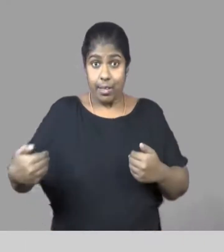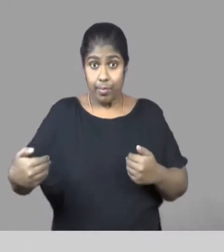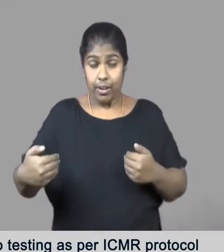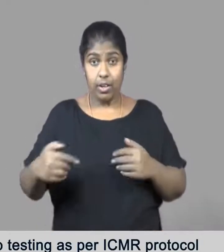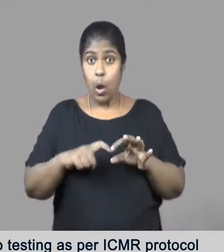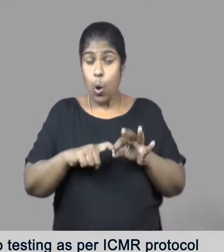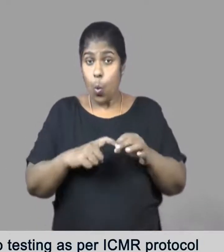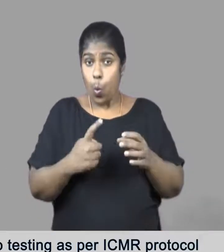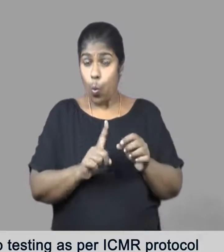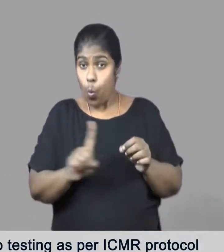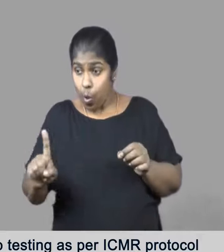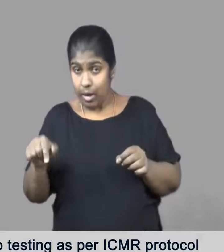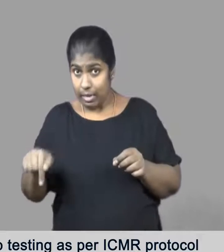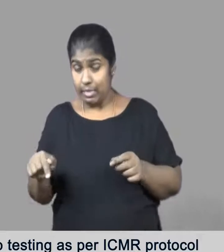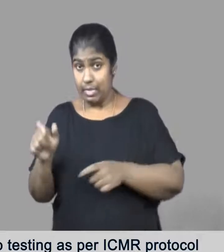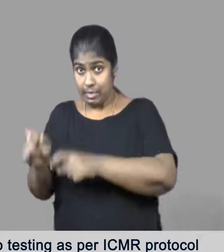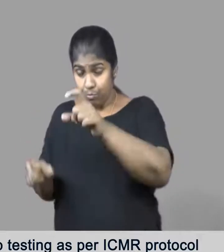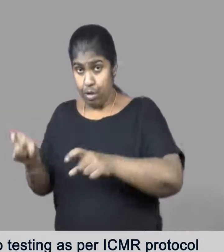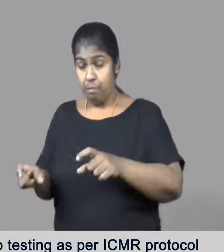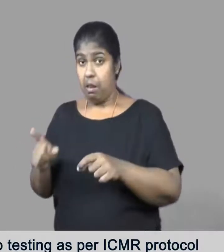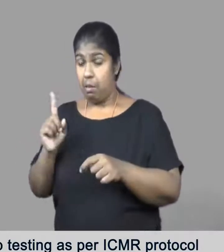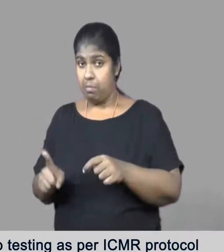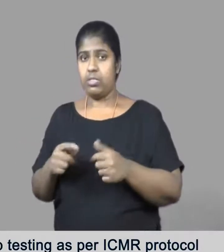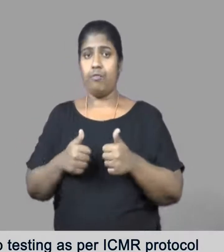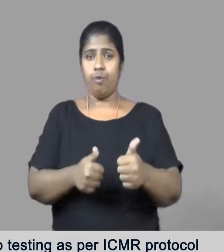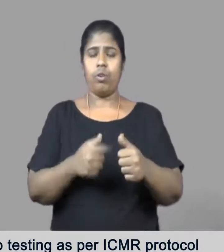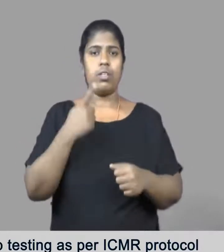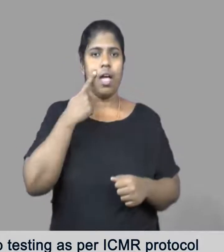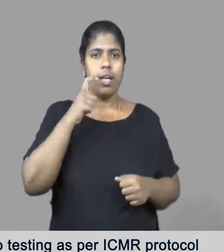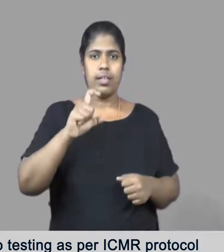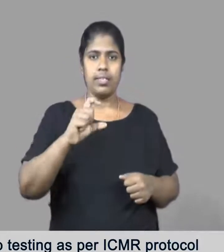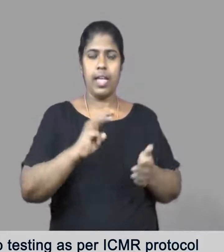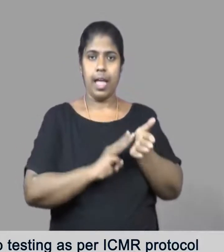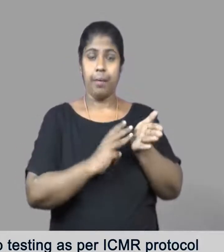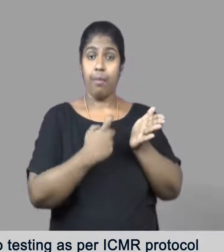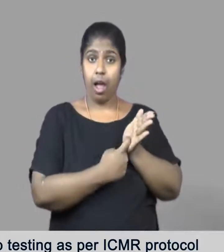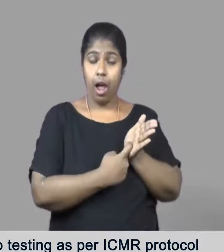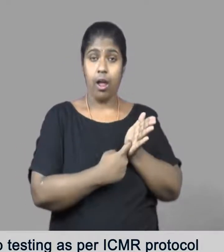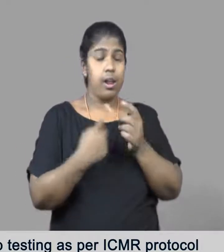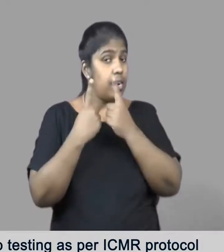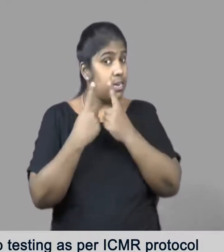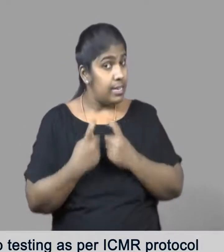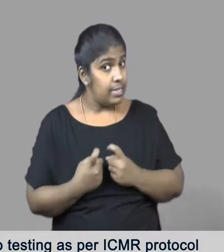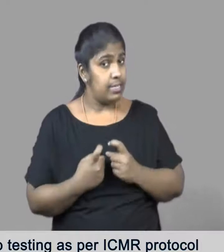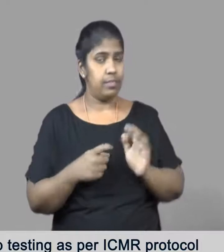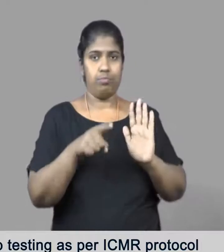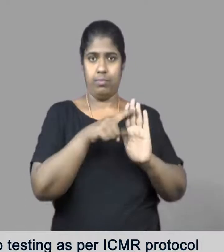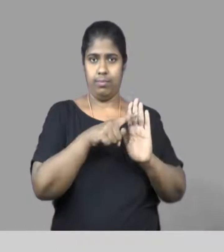These persons shall undergo testing as per ICMR protocol.